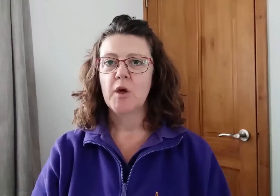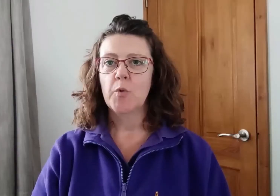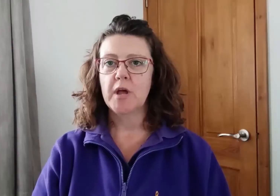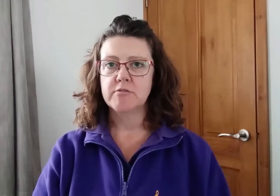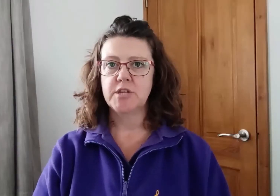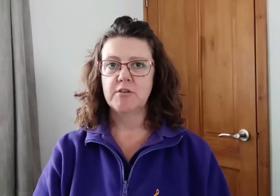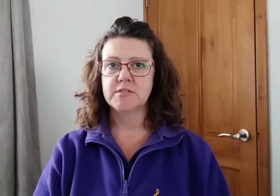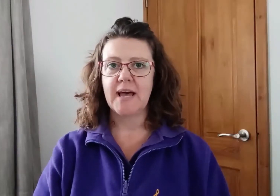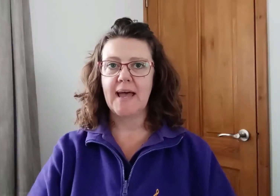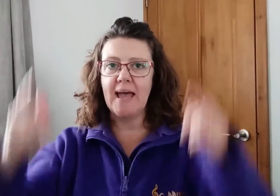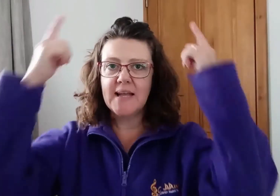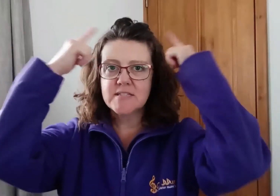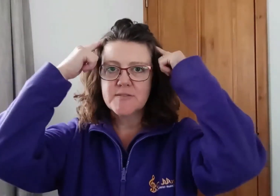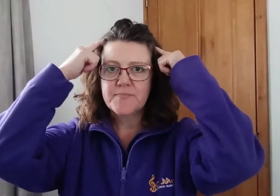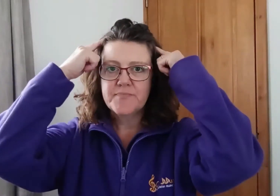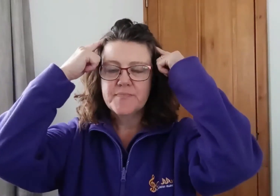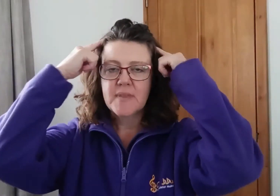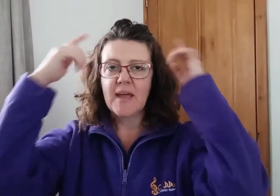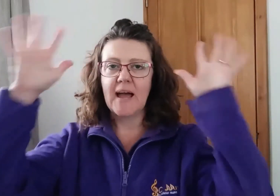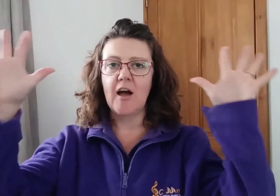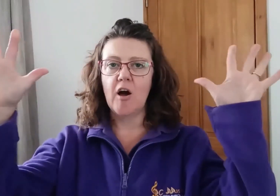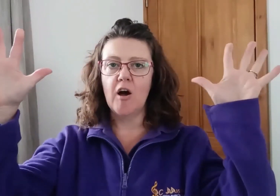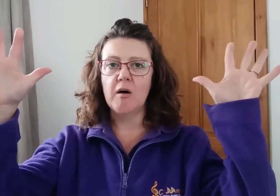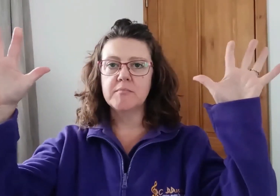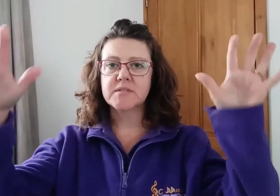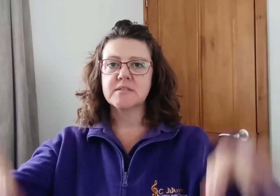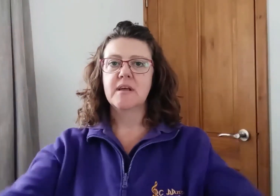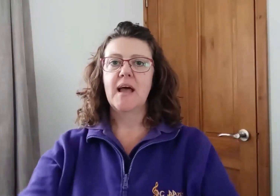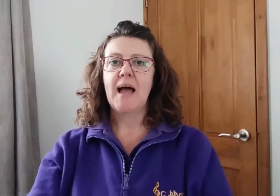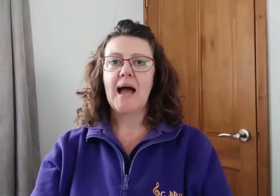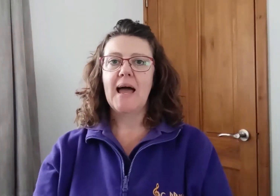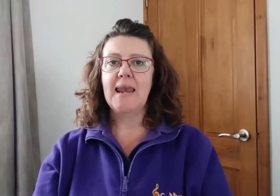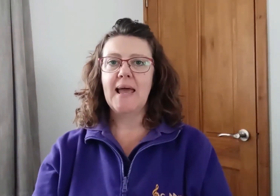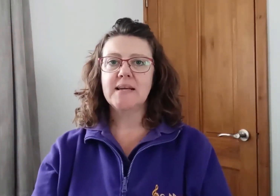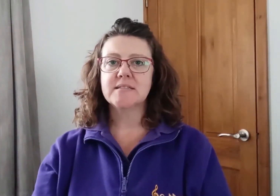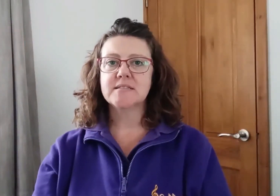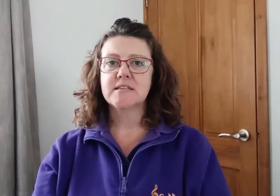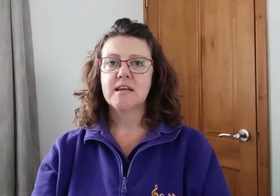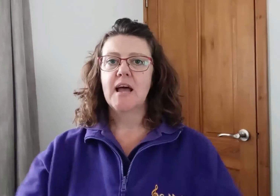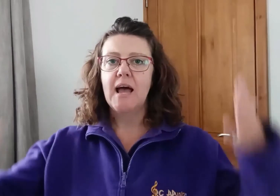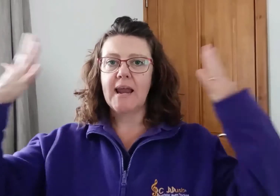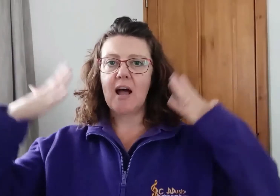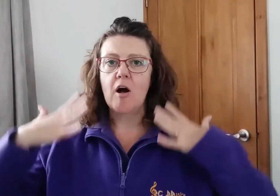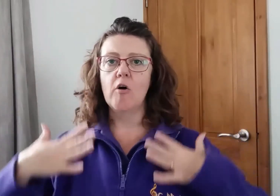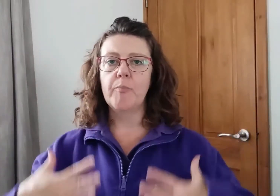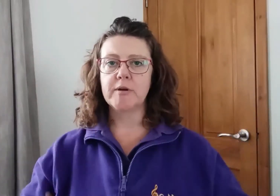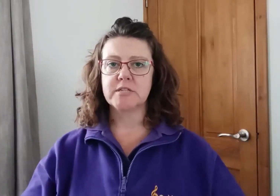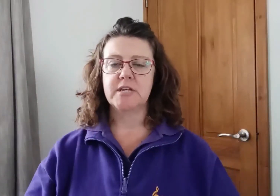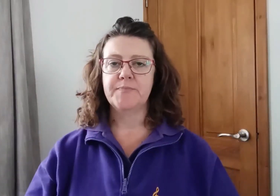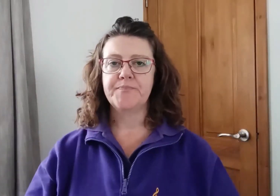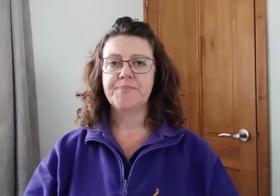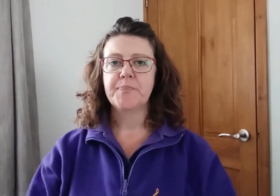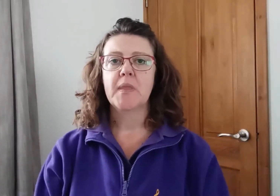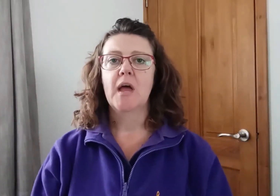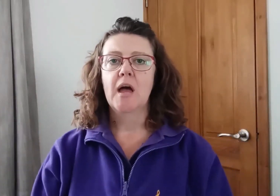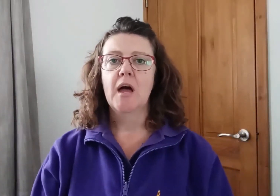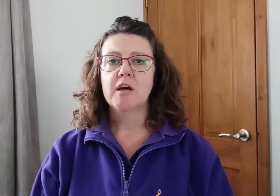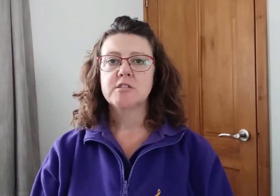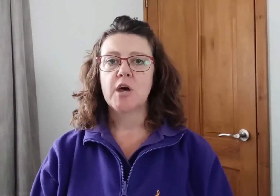We're going to use our head, our arms, our legs, and our whole body. So